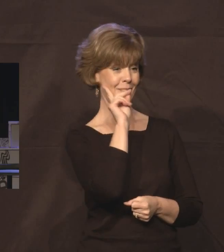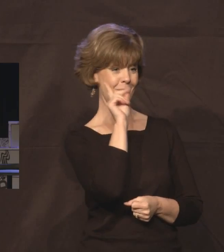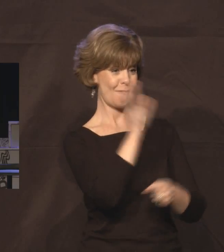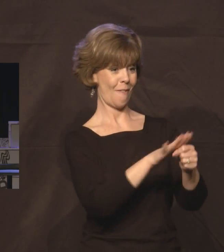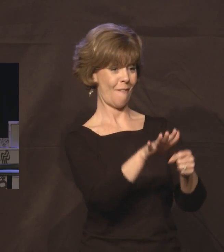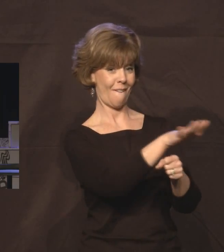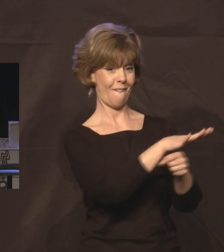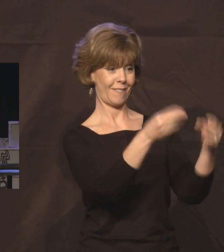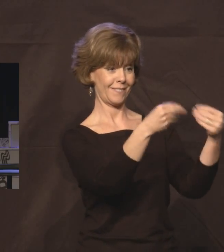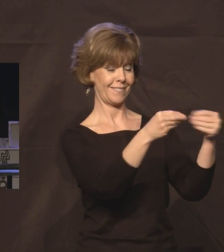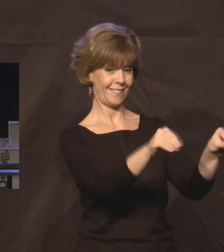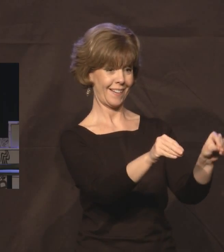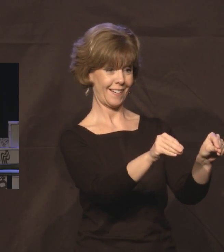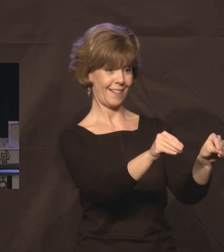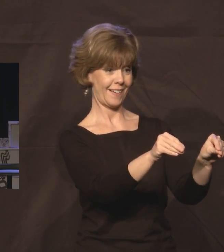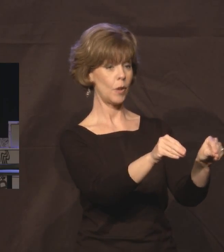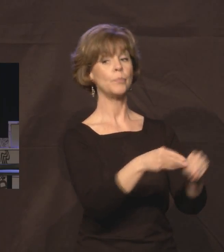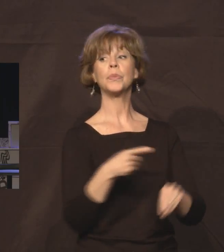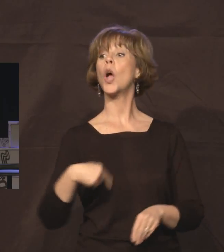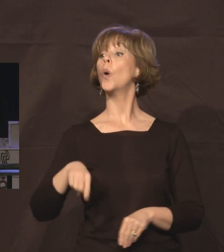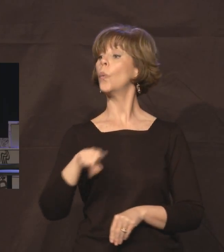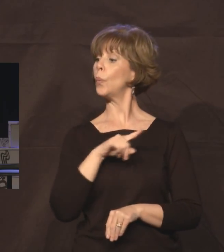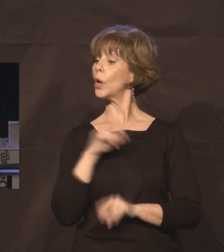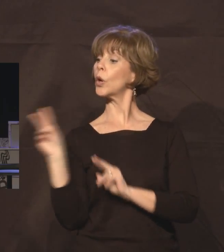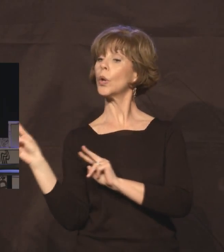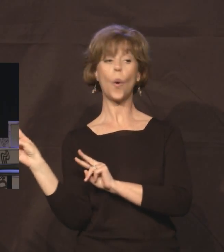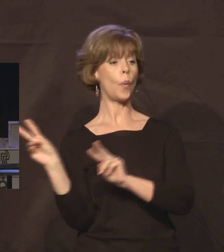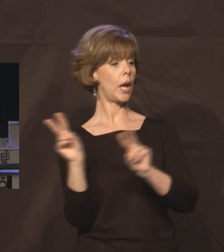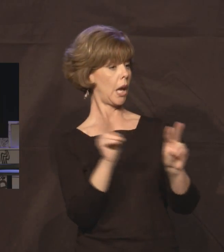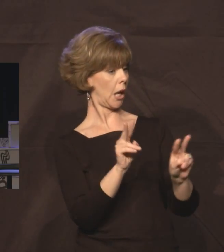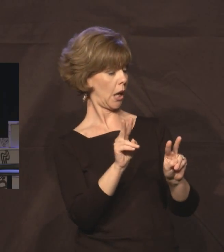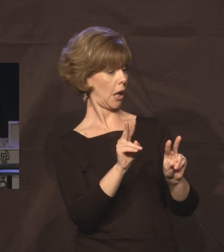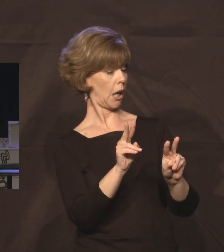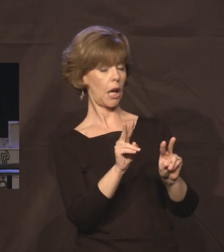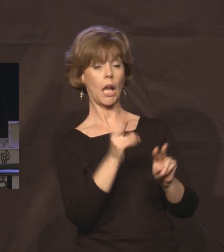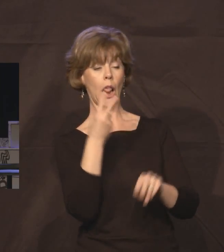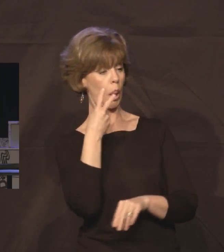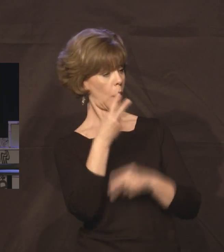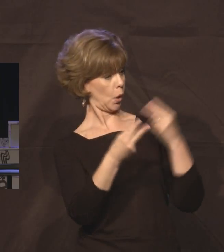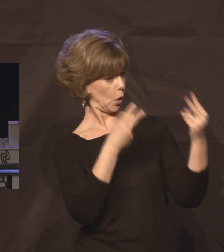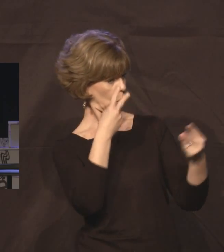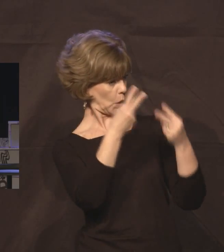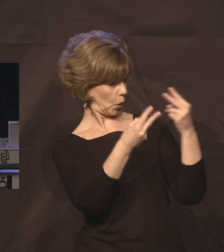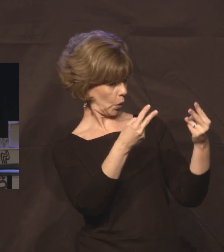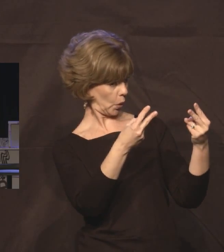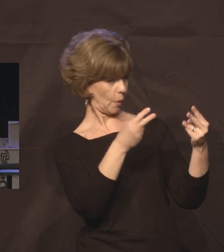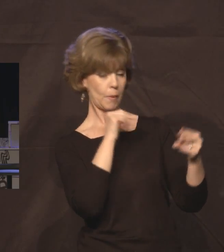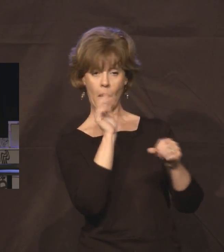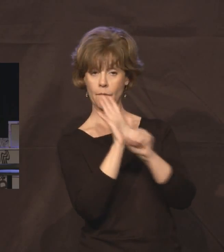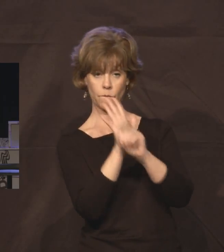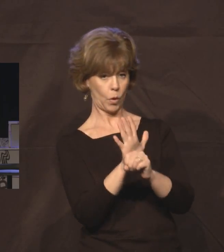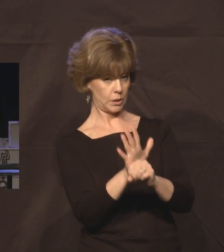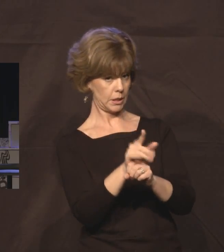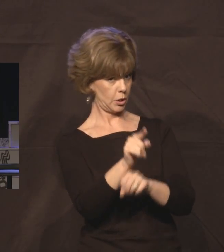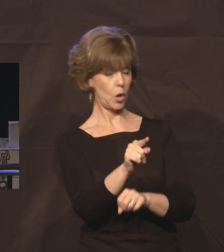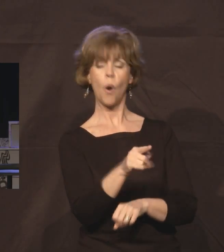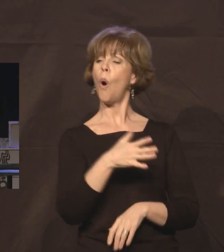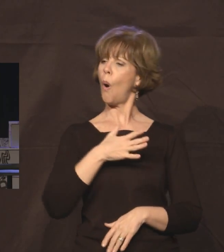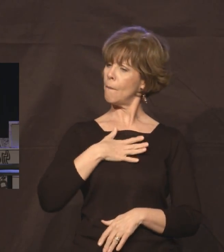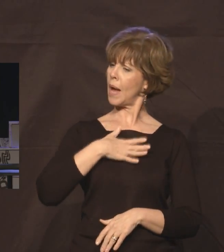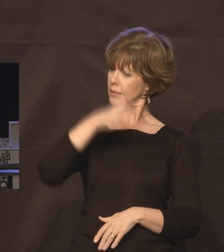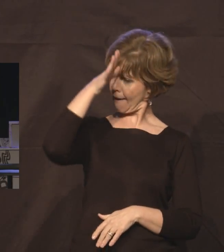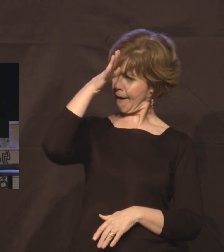I pulled in, I turned around, and I said, we're going to go in, and we're going to look. I'm not forcing you, but we're going to look. And my dad's like, yeah, let's